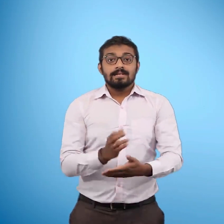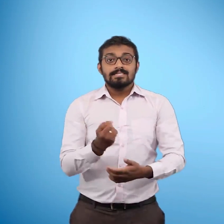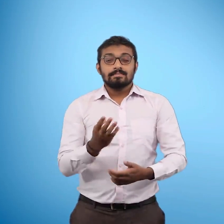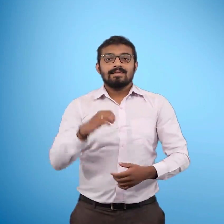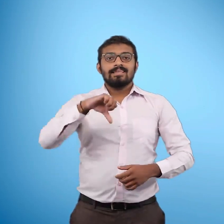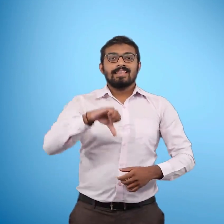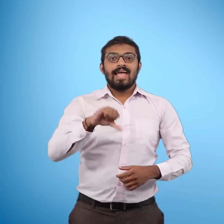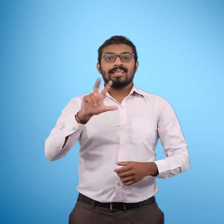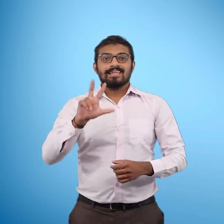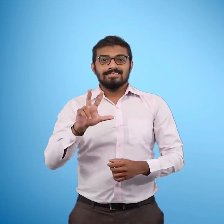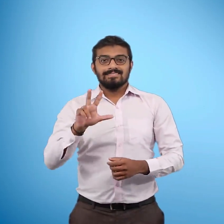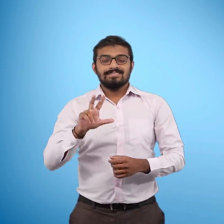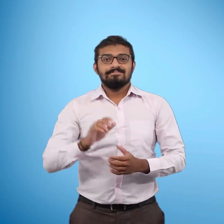Page 98.